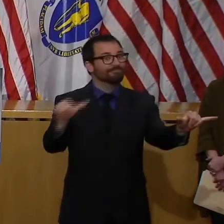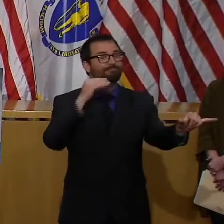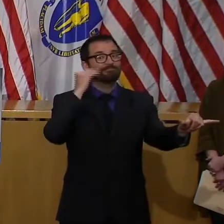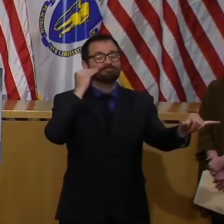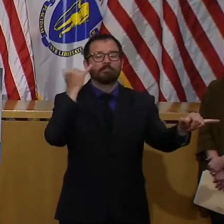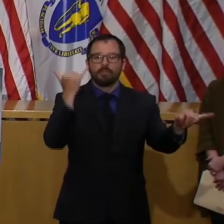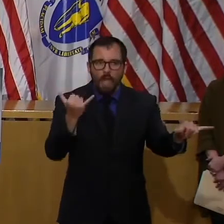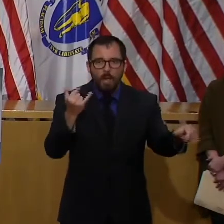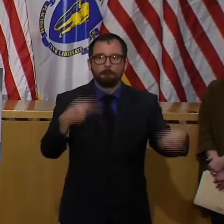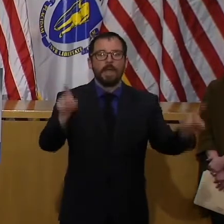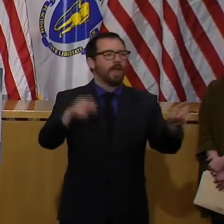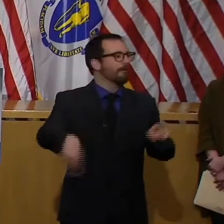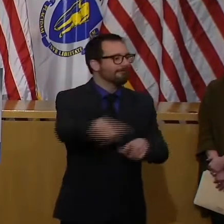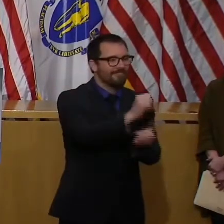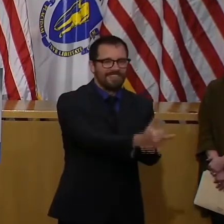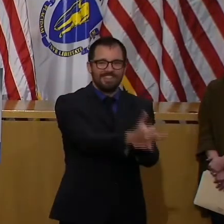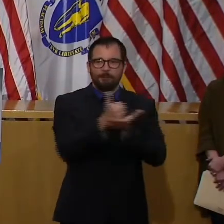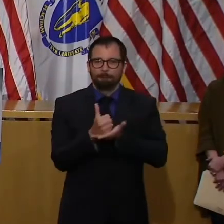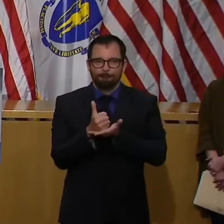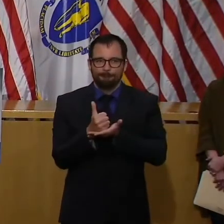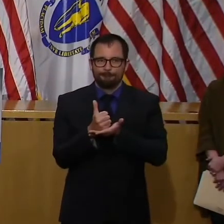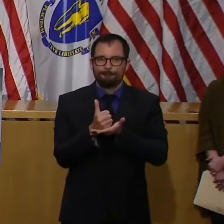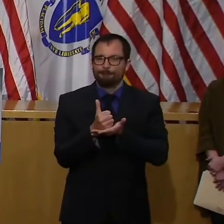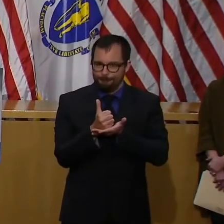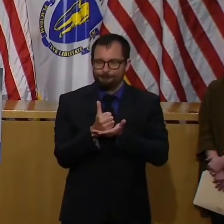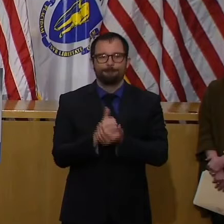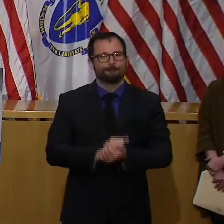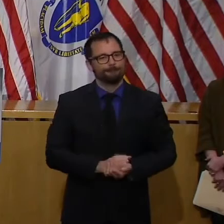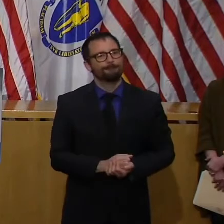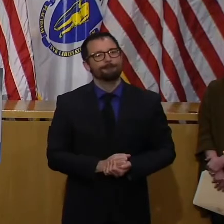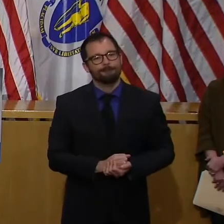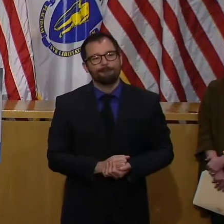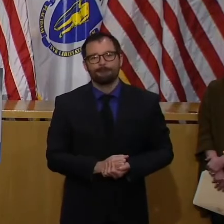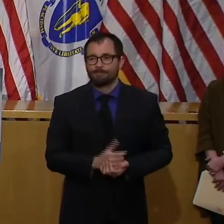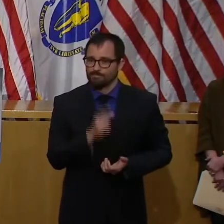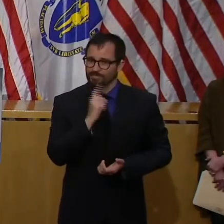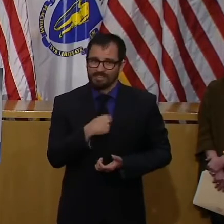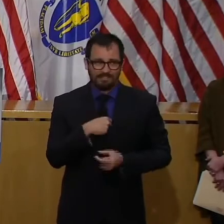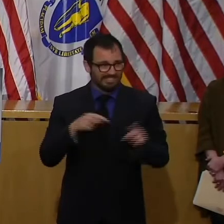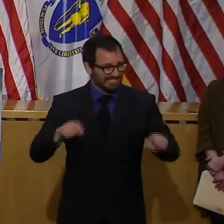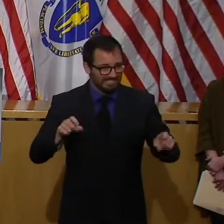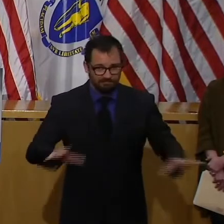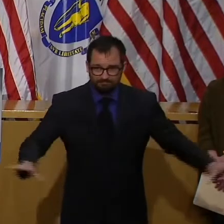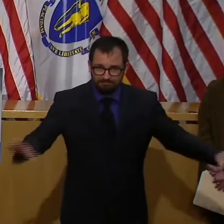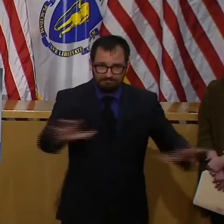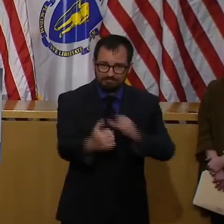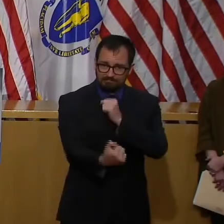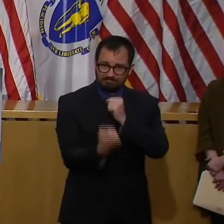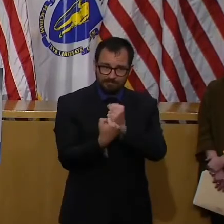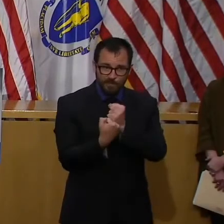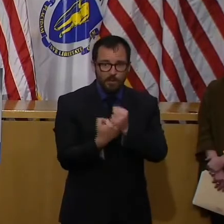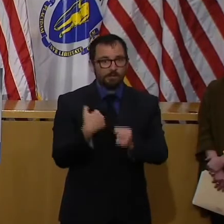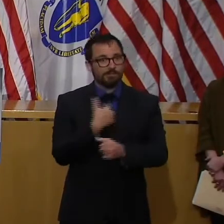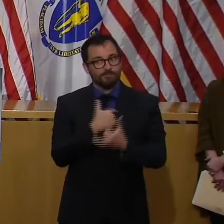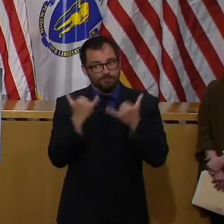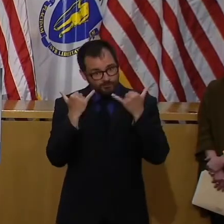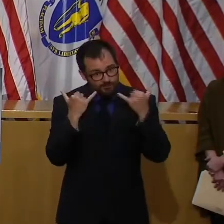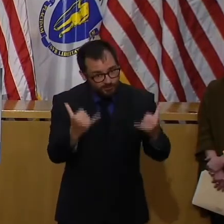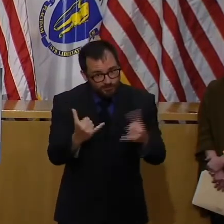the disease. We're counting on all of you at home to do your part here and to answer that call. Now I want to turn it